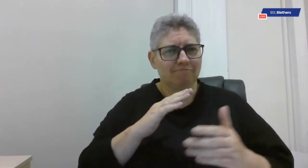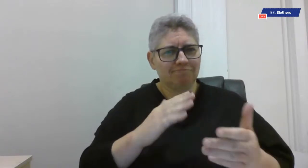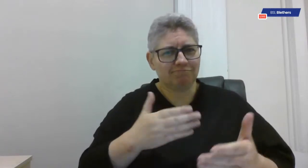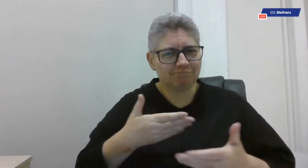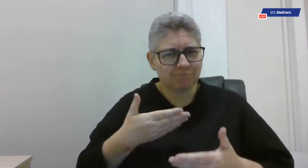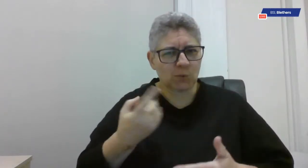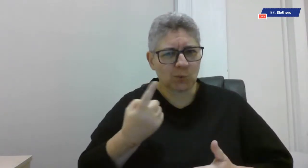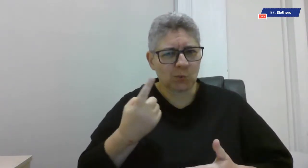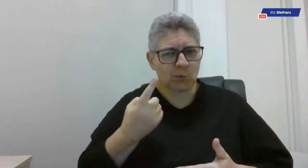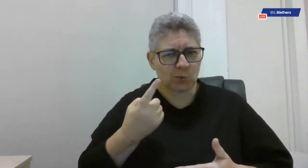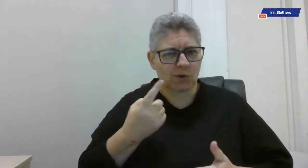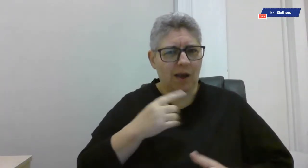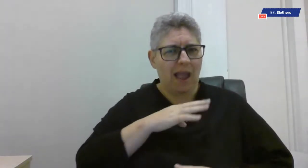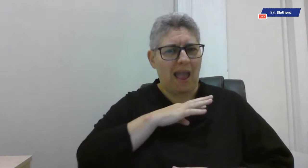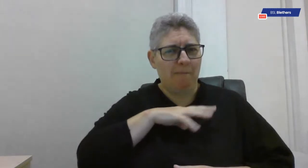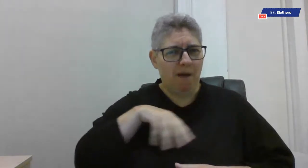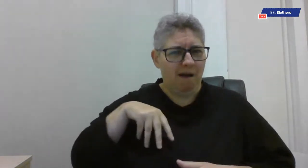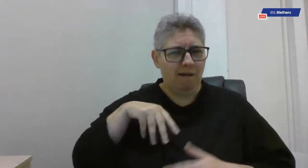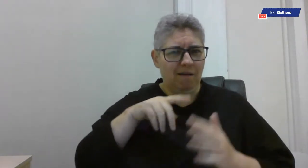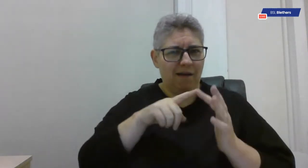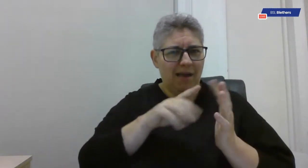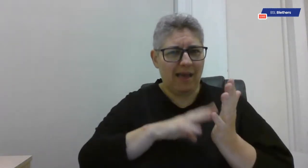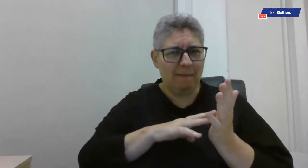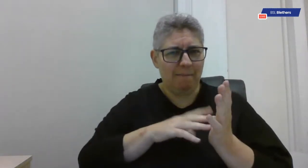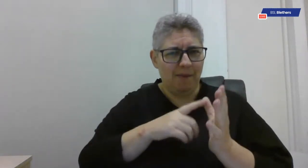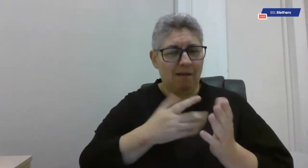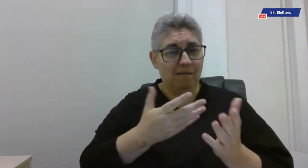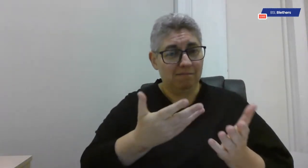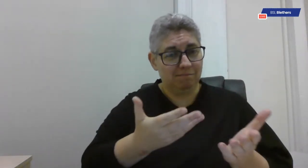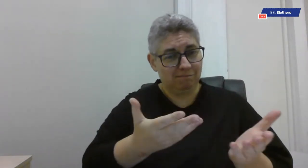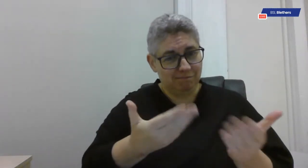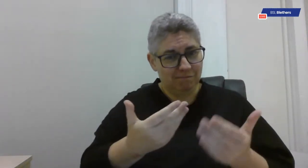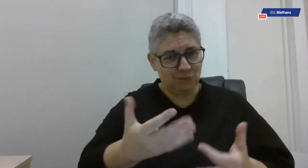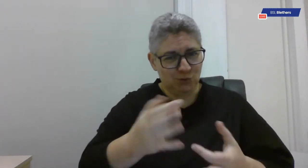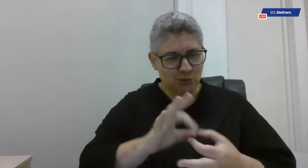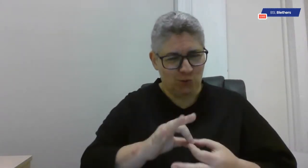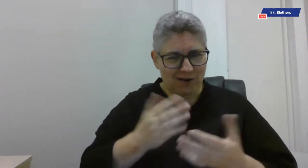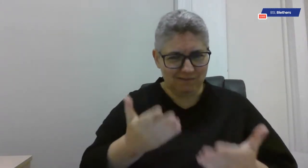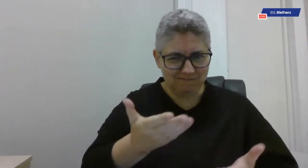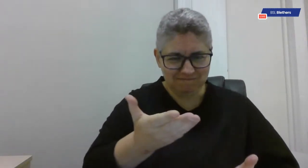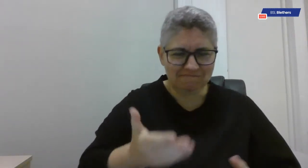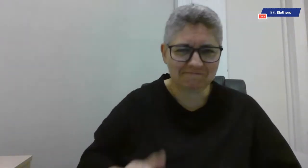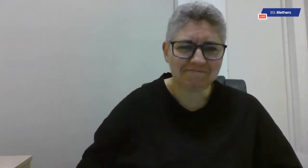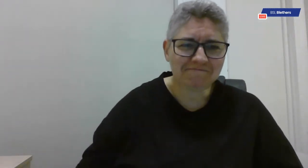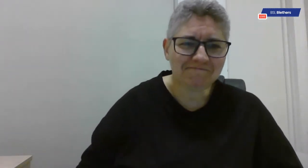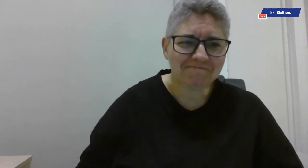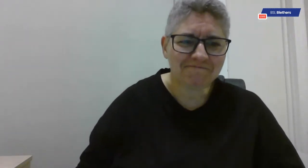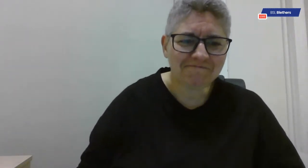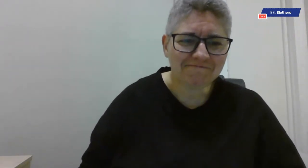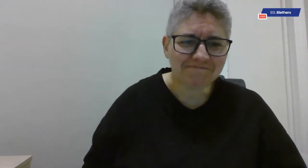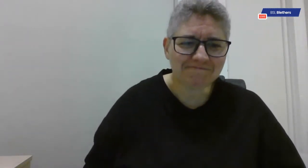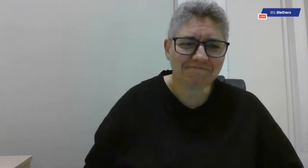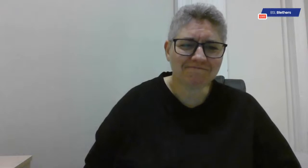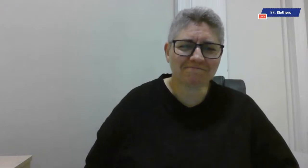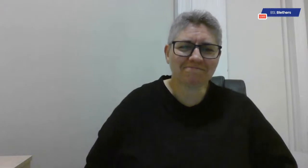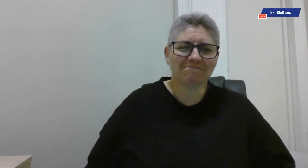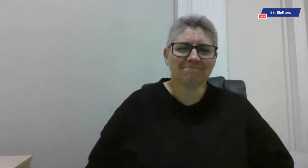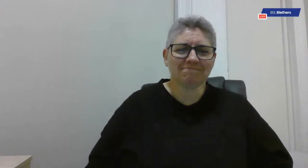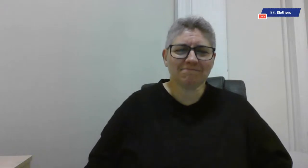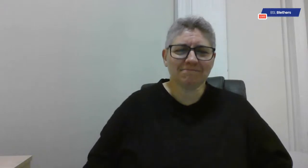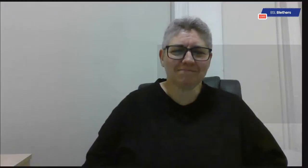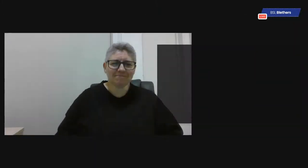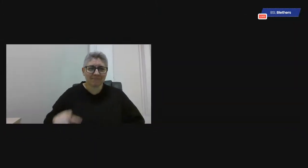and see how we've ended up here. So first of all, I'd like to introduce our first guest,